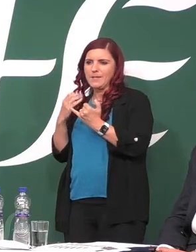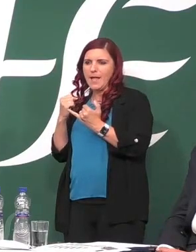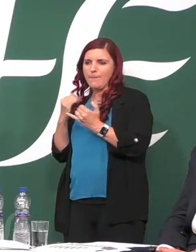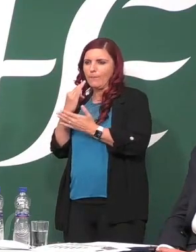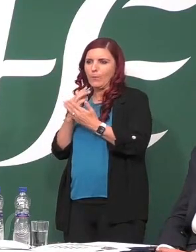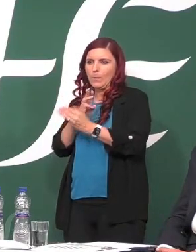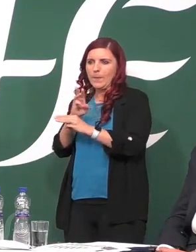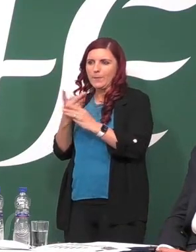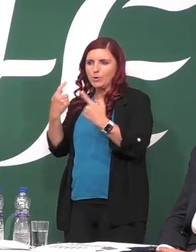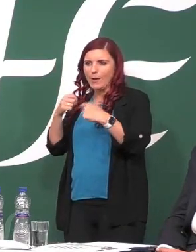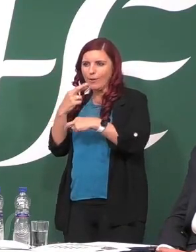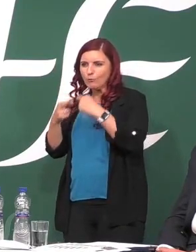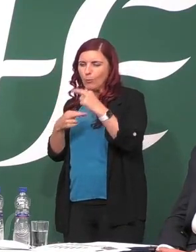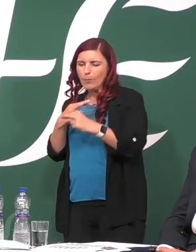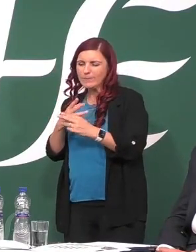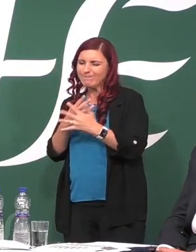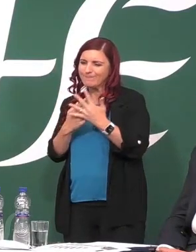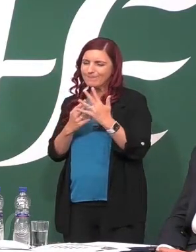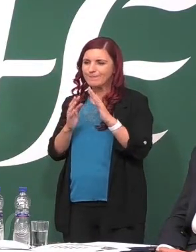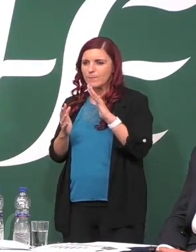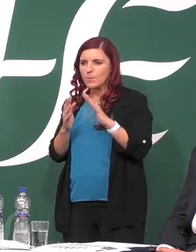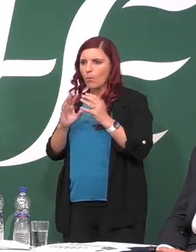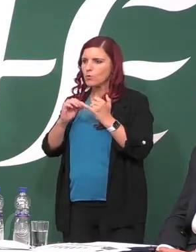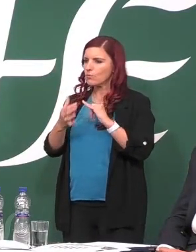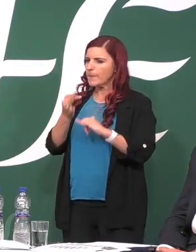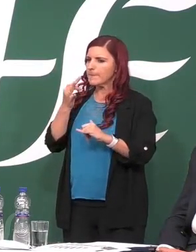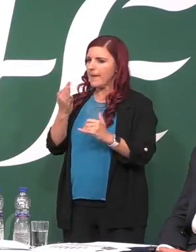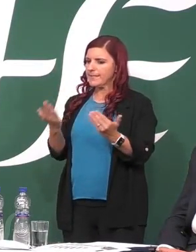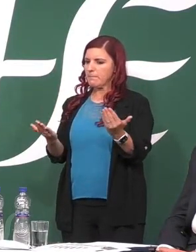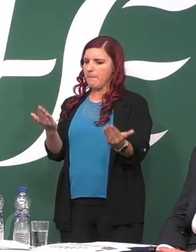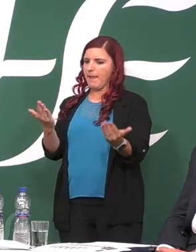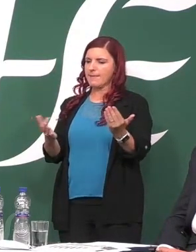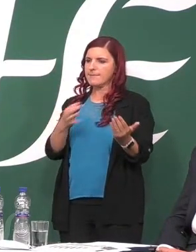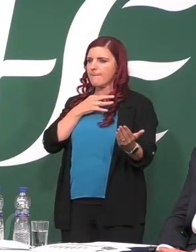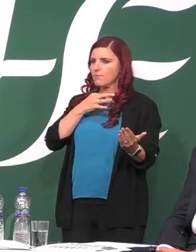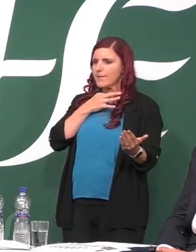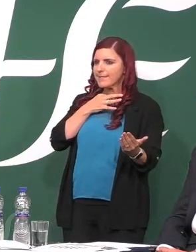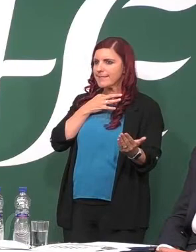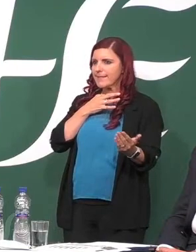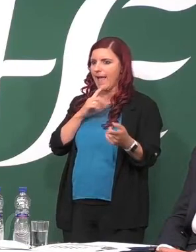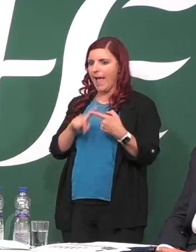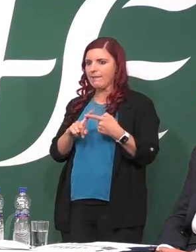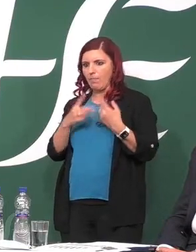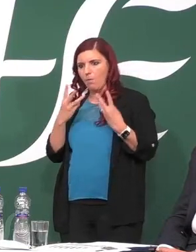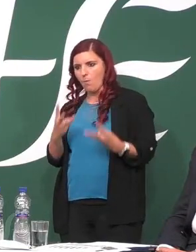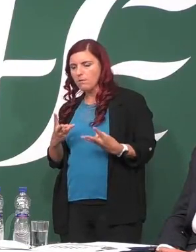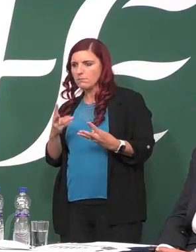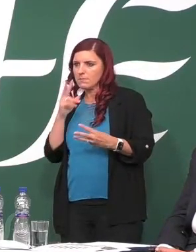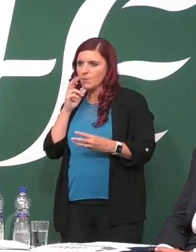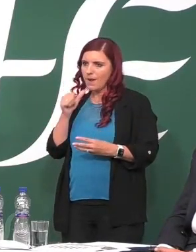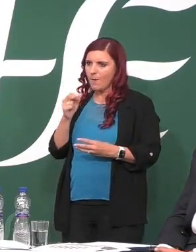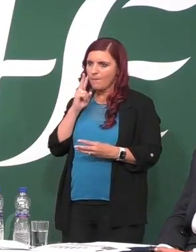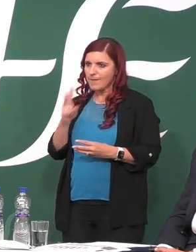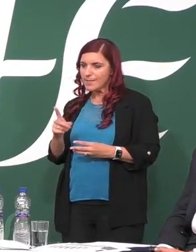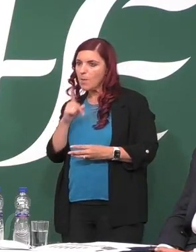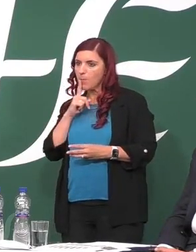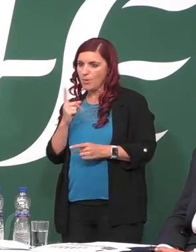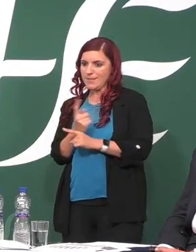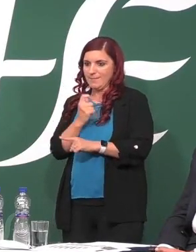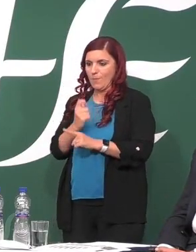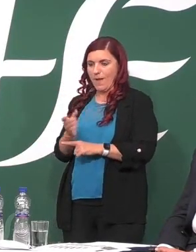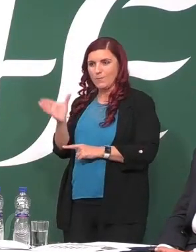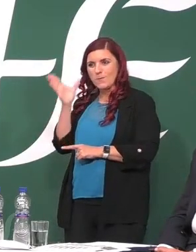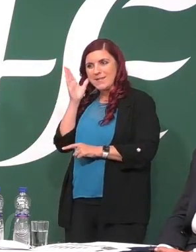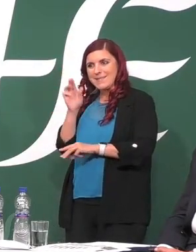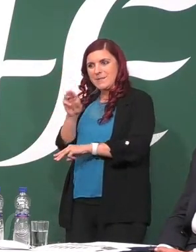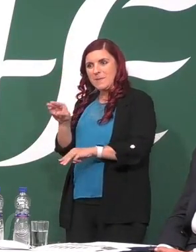So it's about trying to find that balance and that risk. And finding that balance means that we have to listen to people's concerns